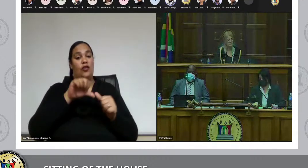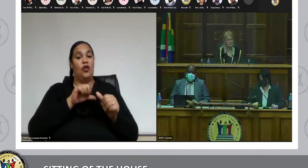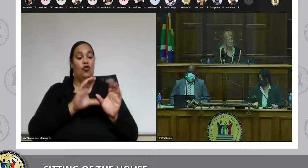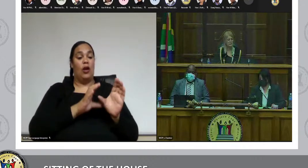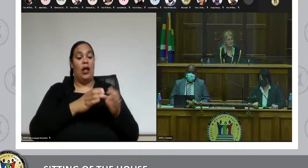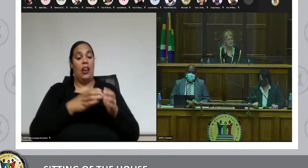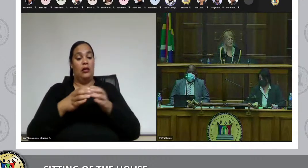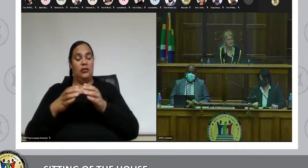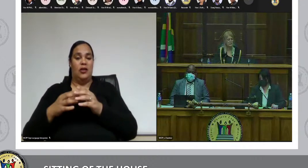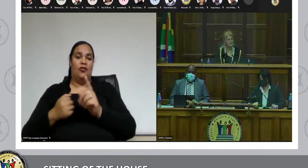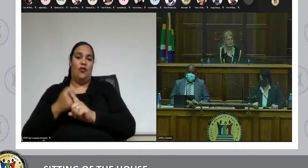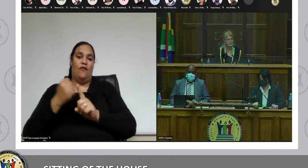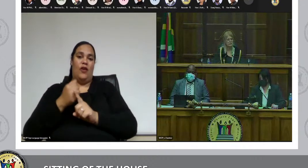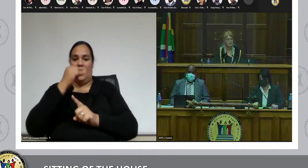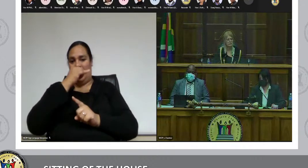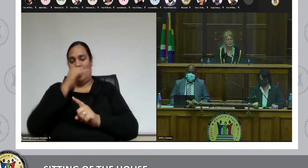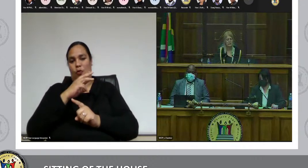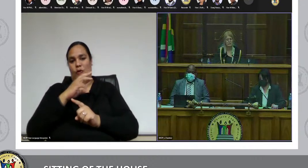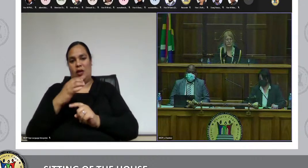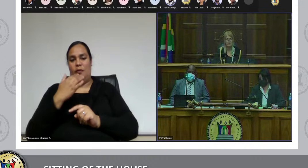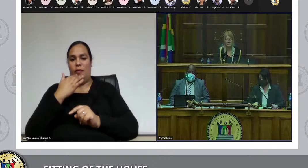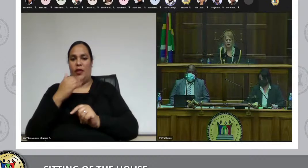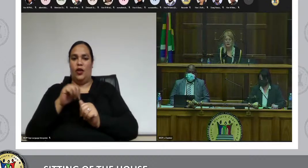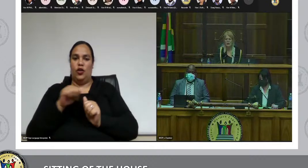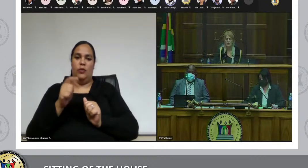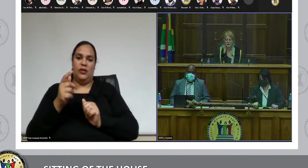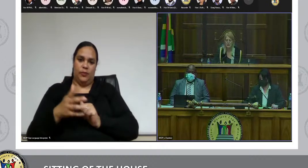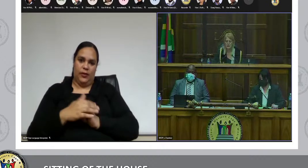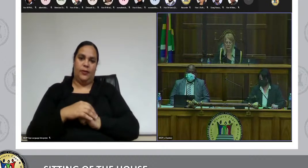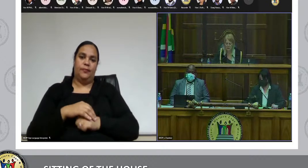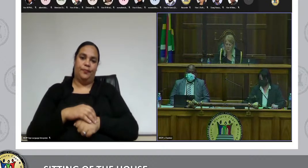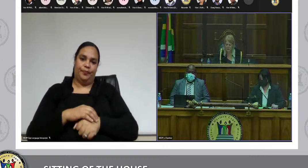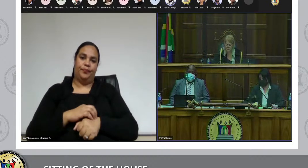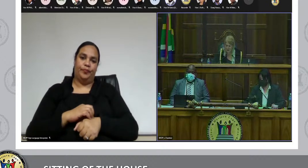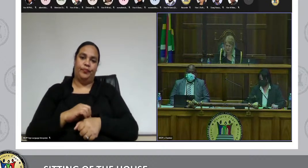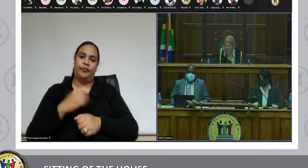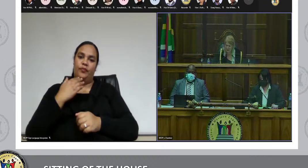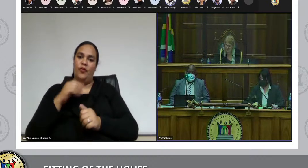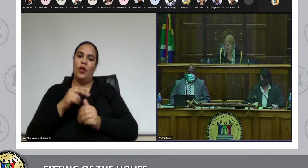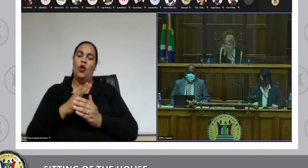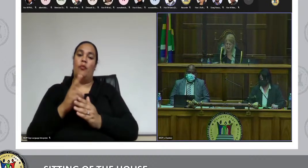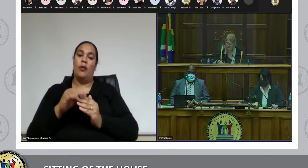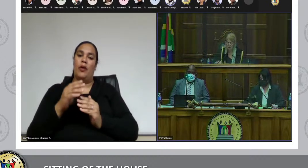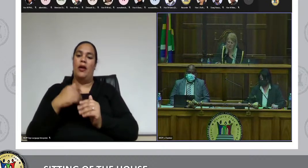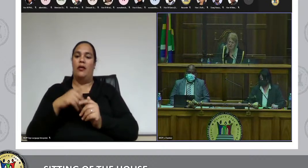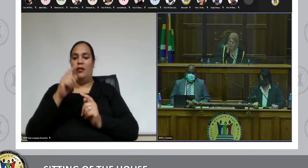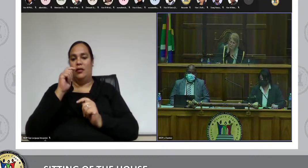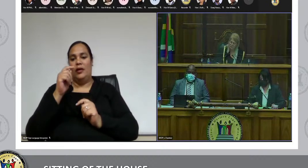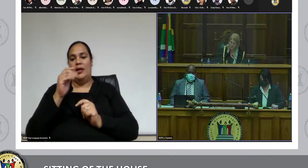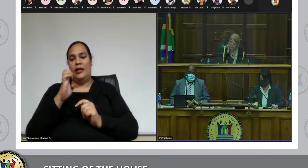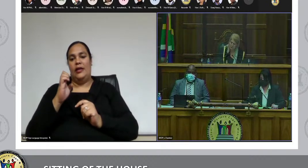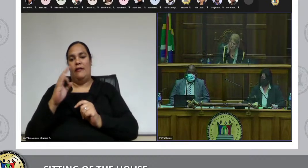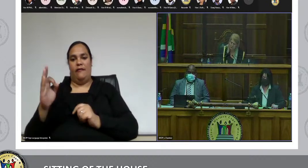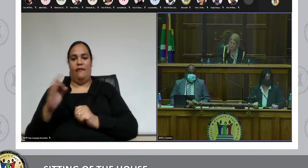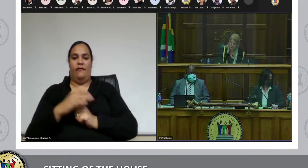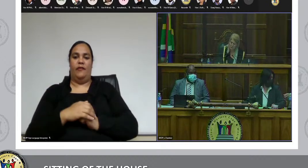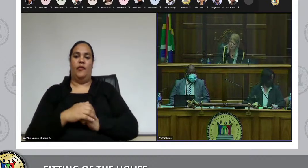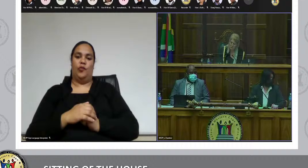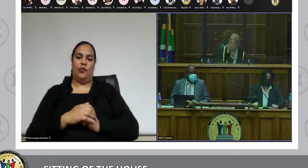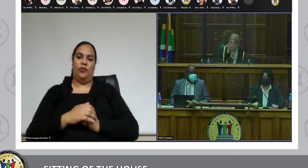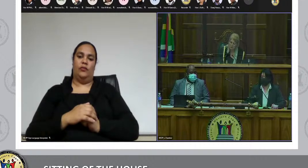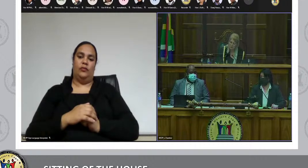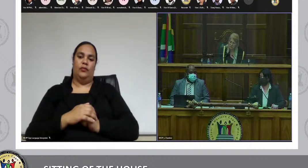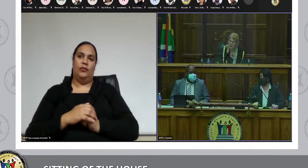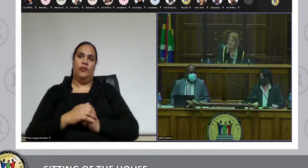cluster to fight crime in the Western Cape. Thank you, Deputy Speaker. Thank you, Honourable Member. And I recognise the EFF.